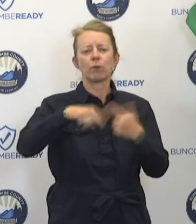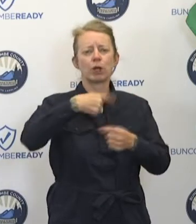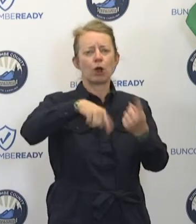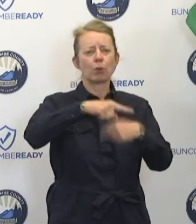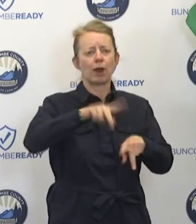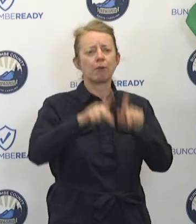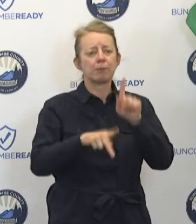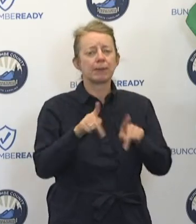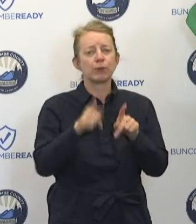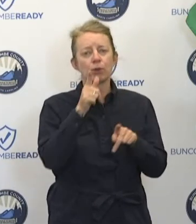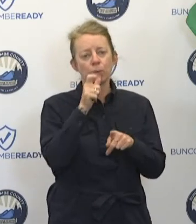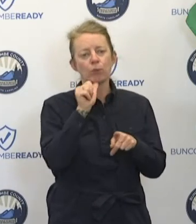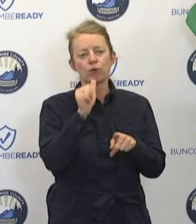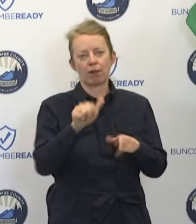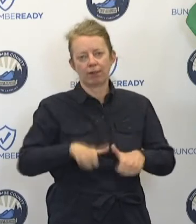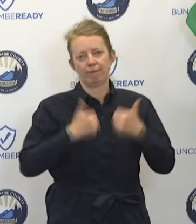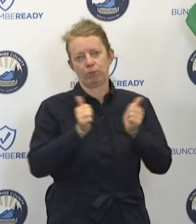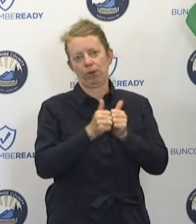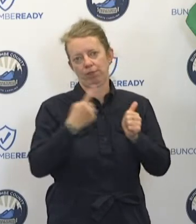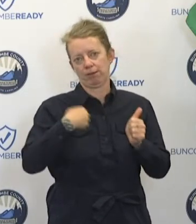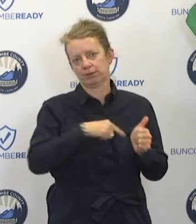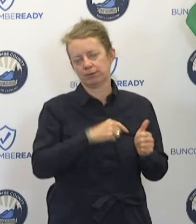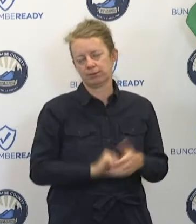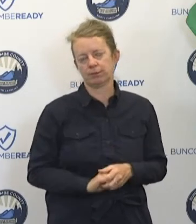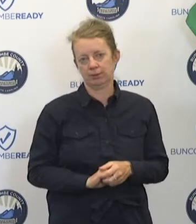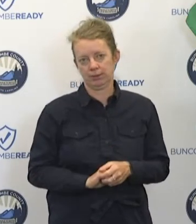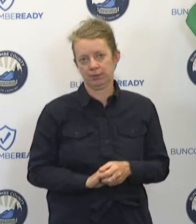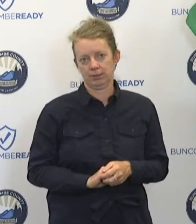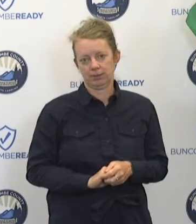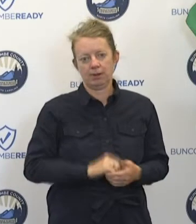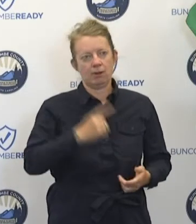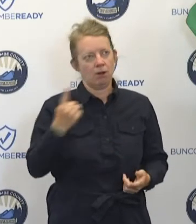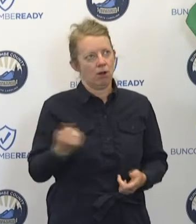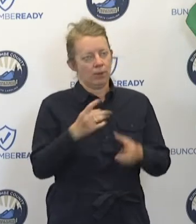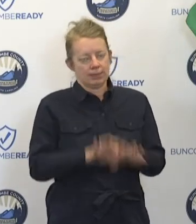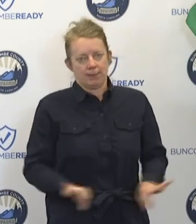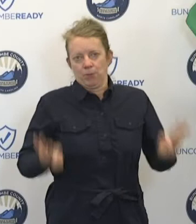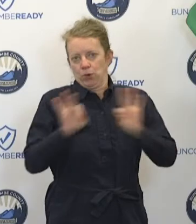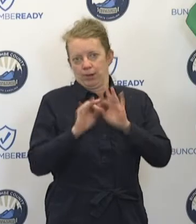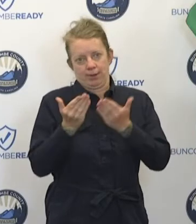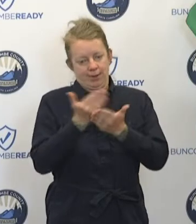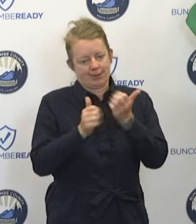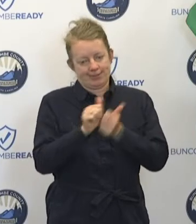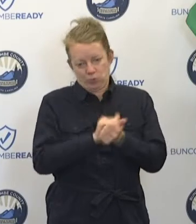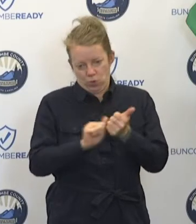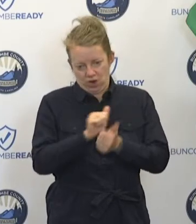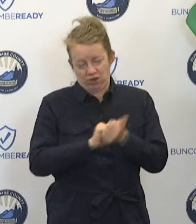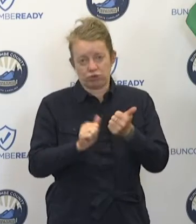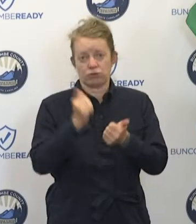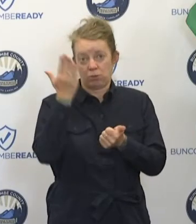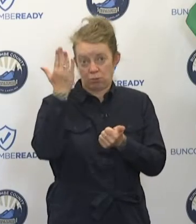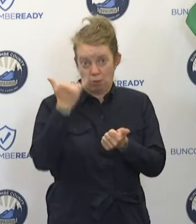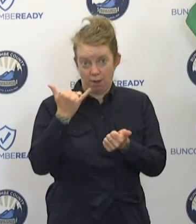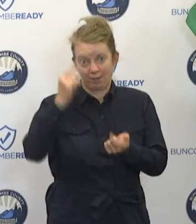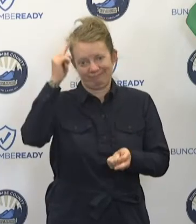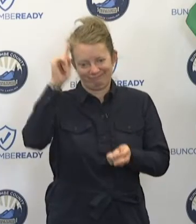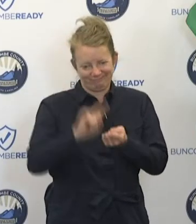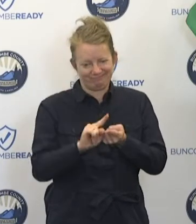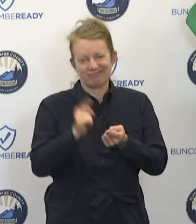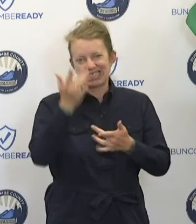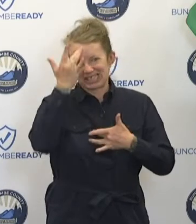people from outside our households. And it is always critical to wash our hands to reduce the transmission of many